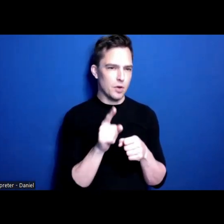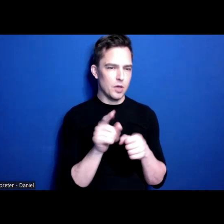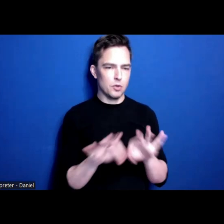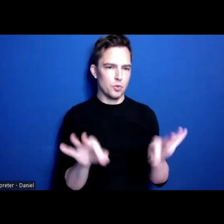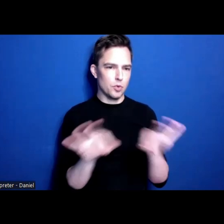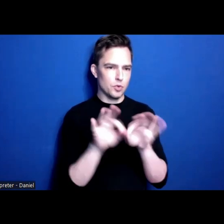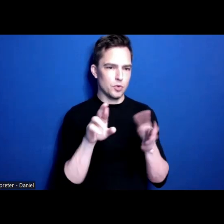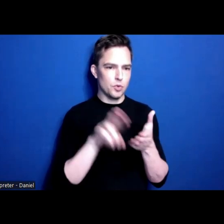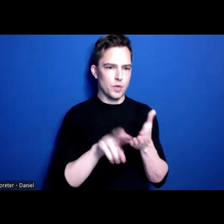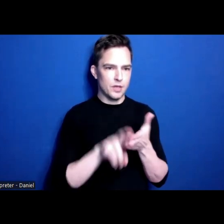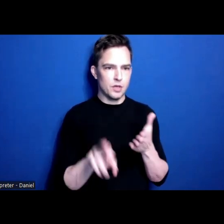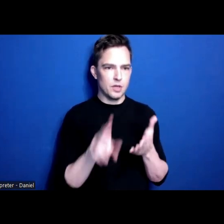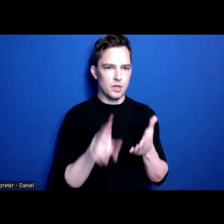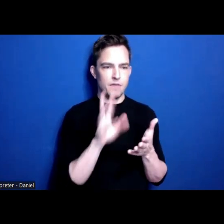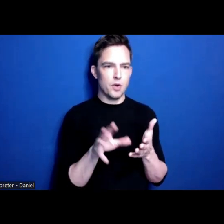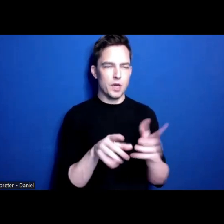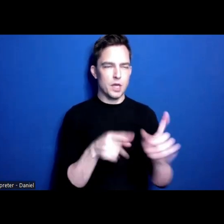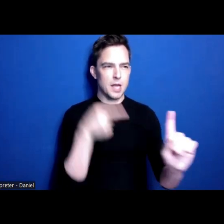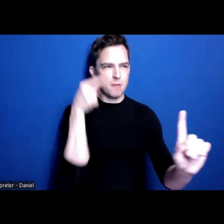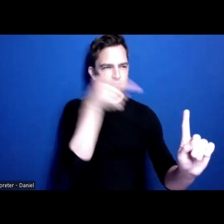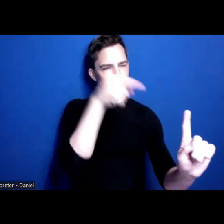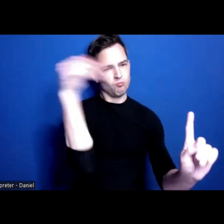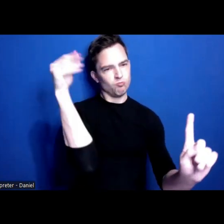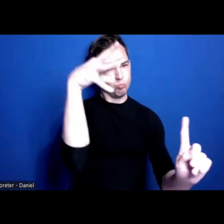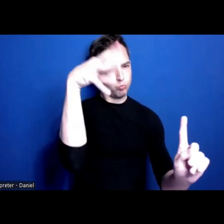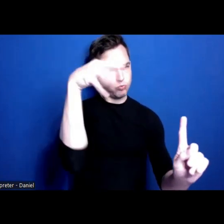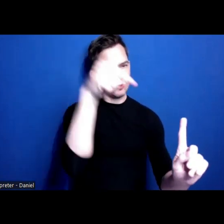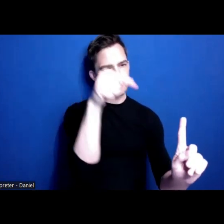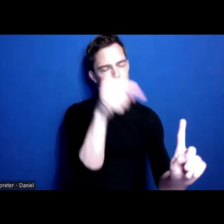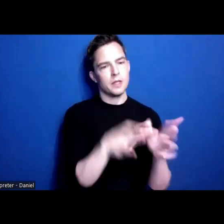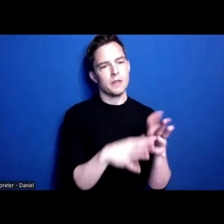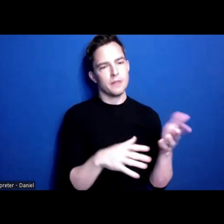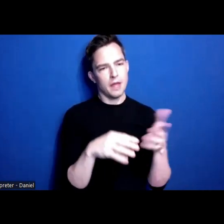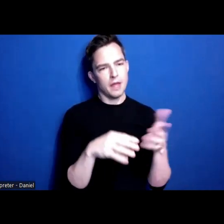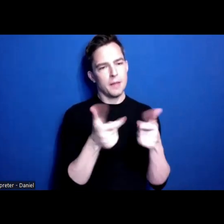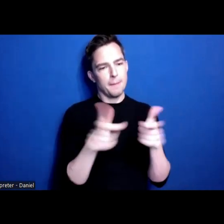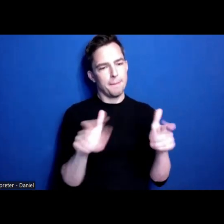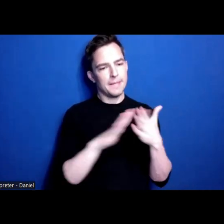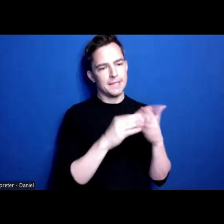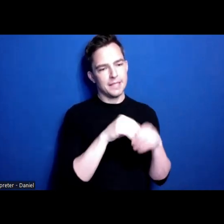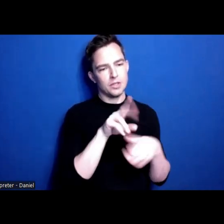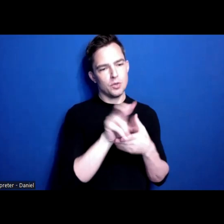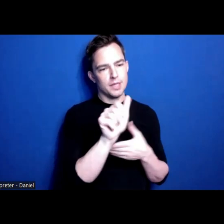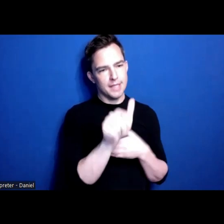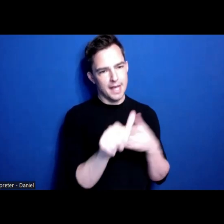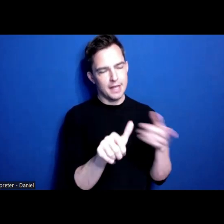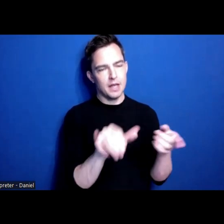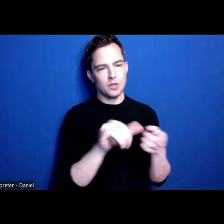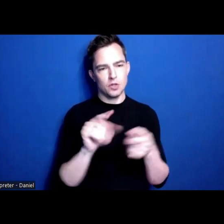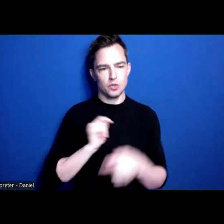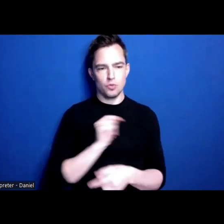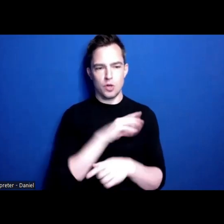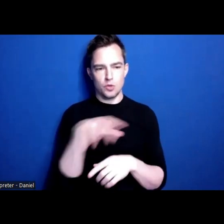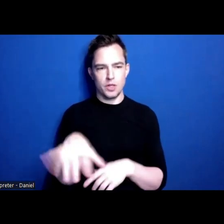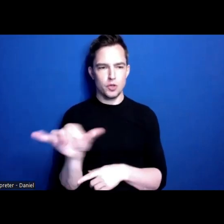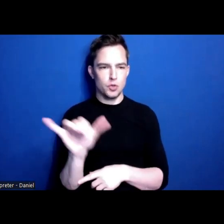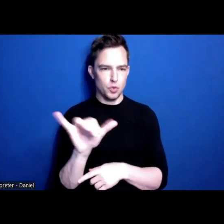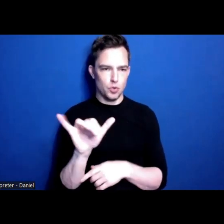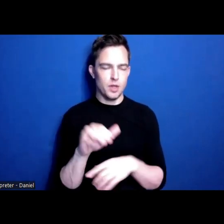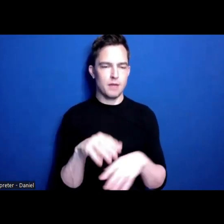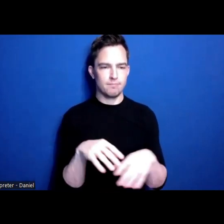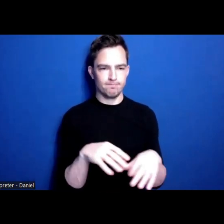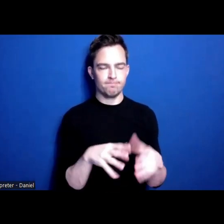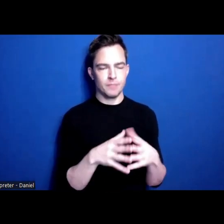this that pulls together the contexts of both major cities in the US as well as here in Toronto.